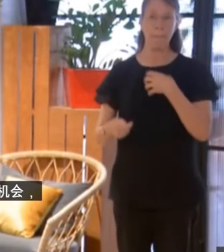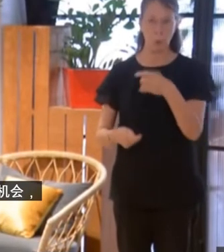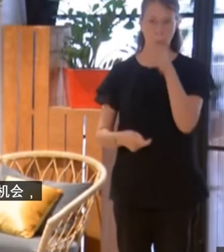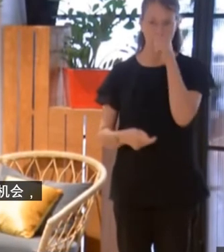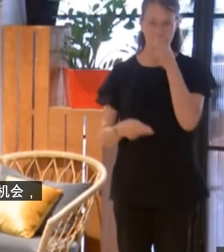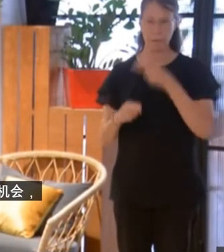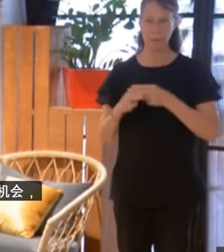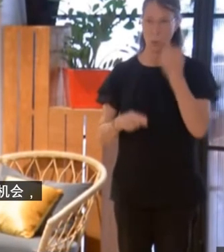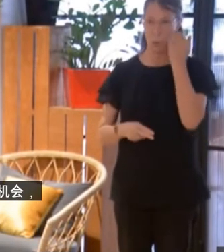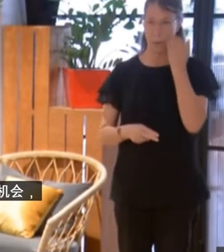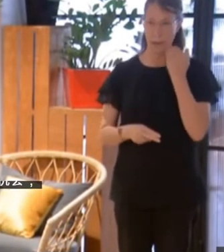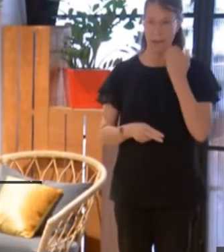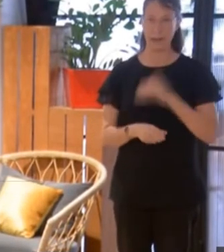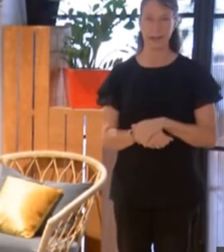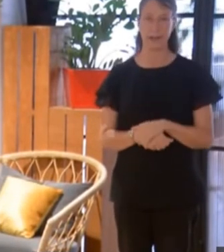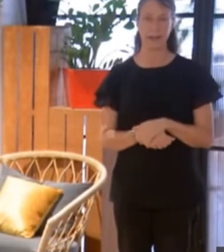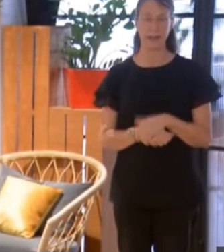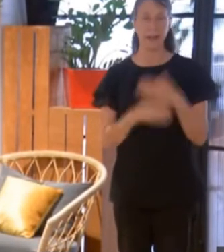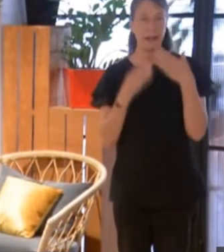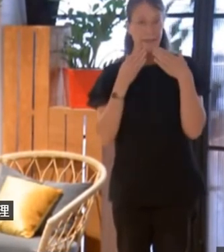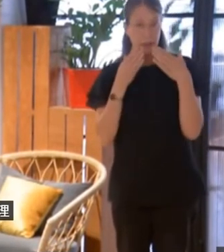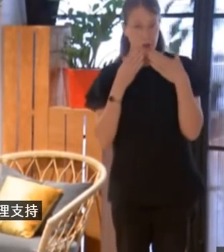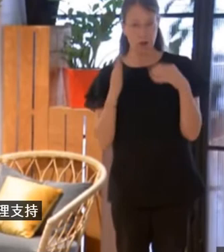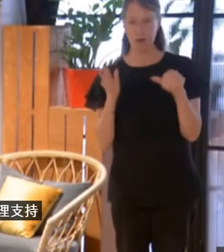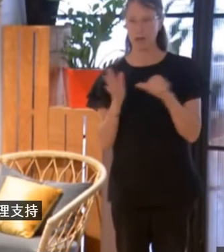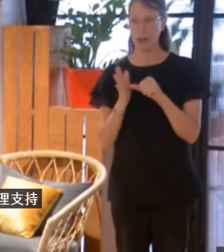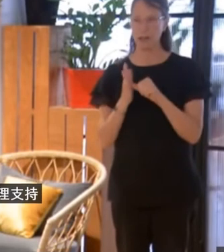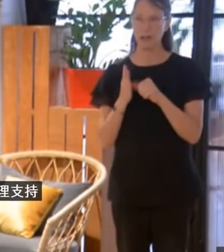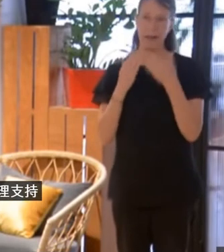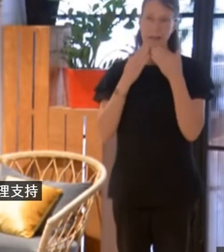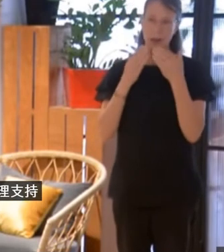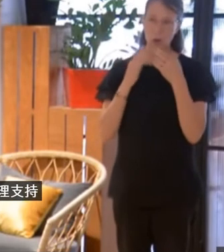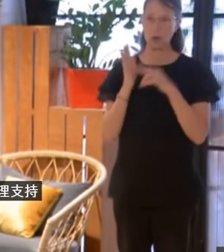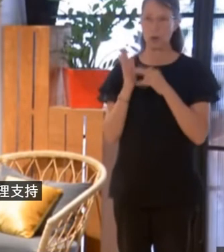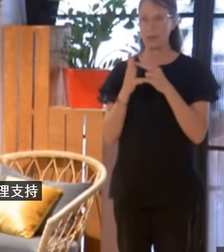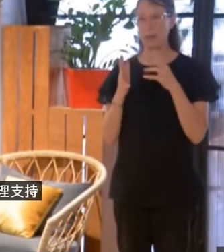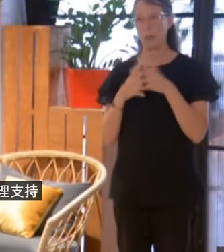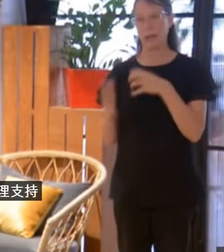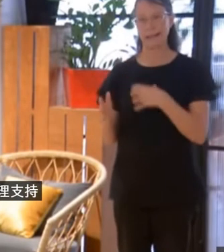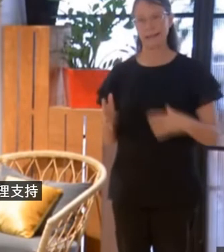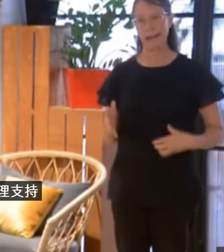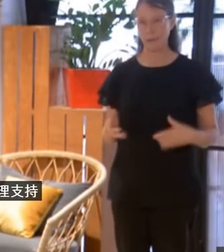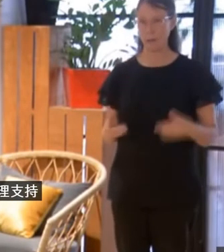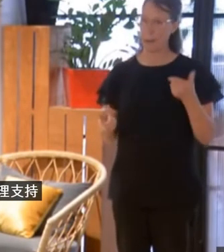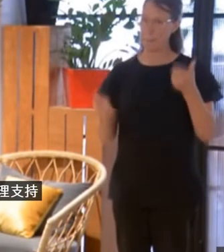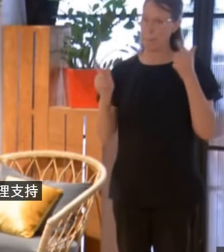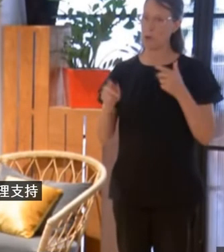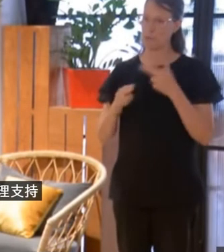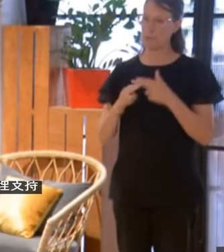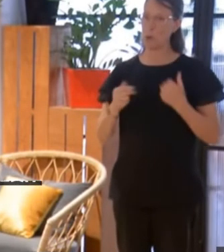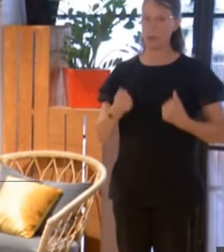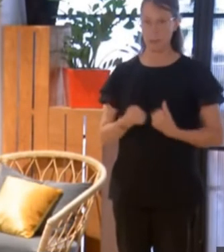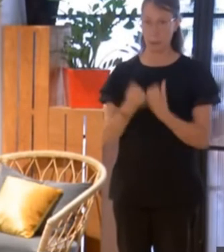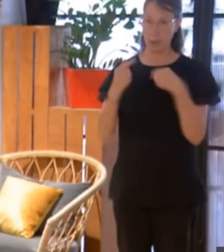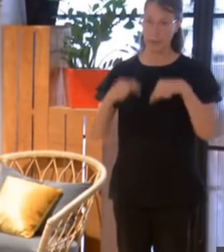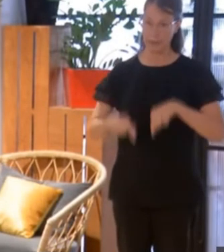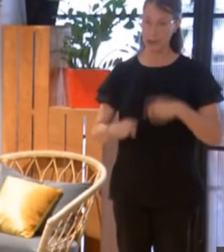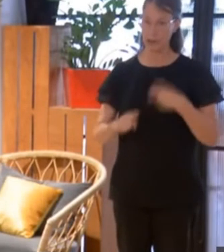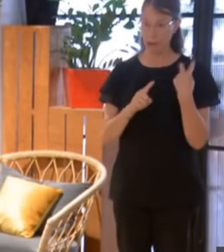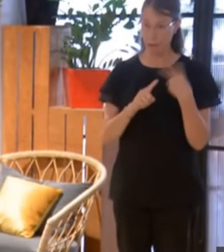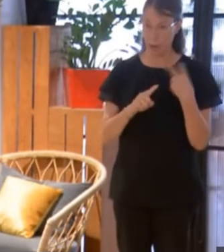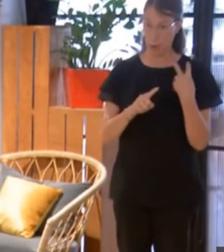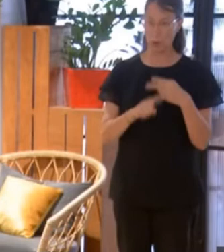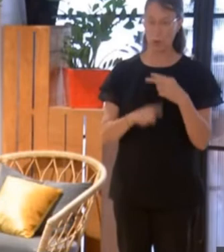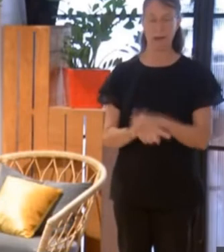to say a big thank you to the Treasurer and to the Premier for backing this review in. And it gives me so much pride